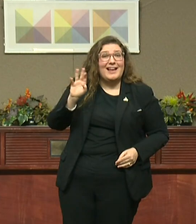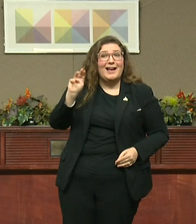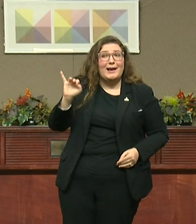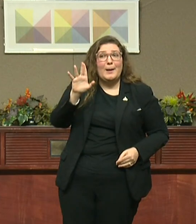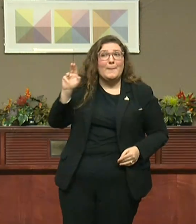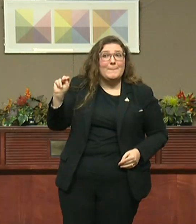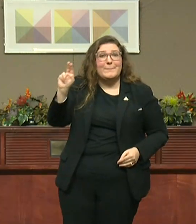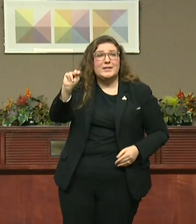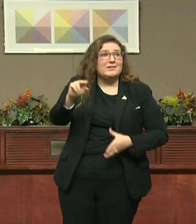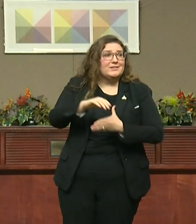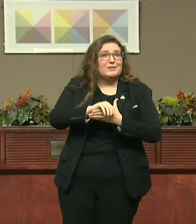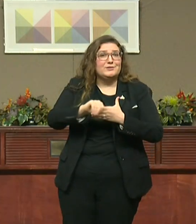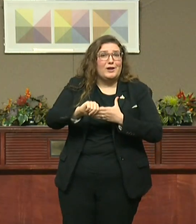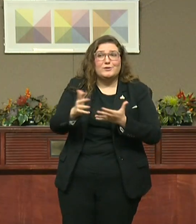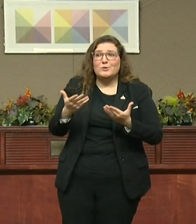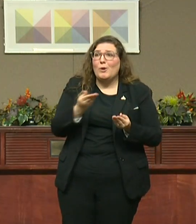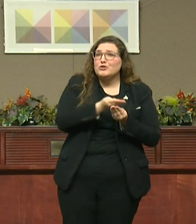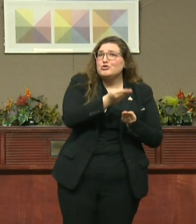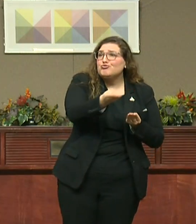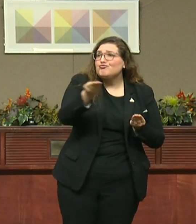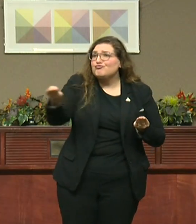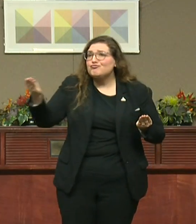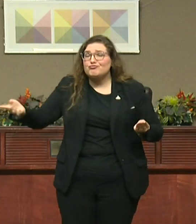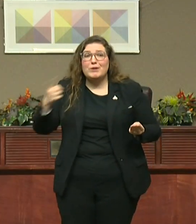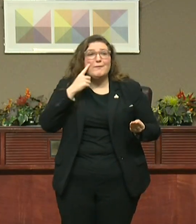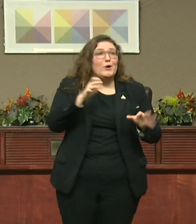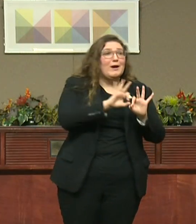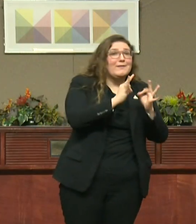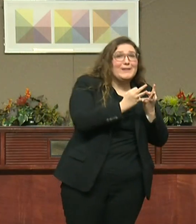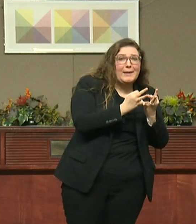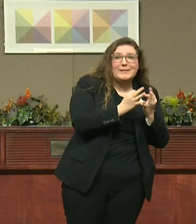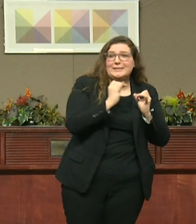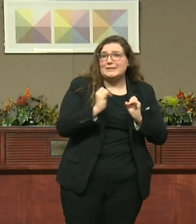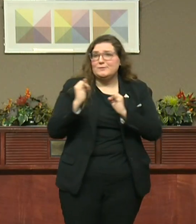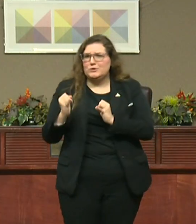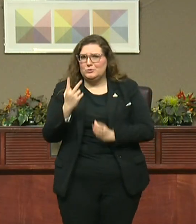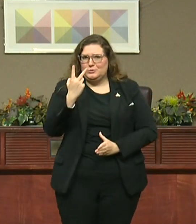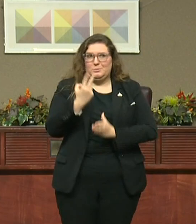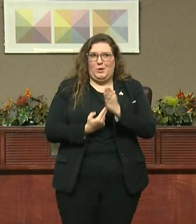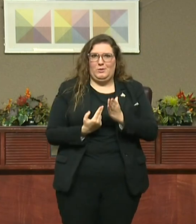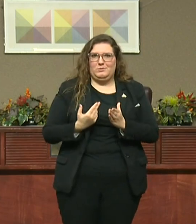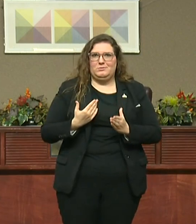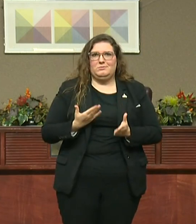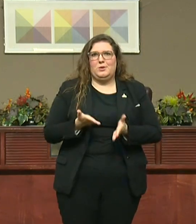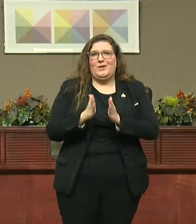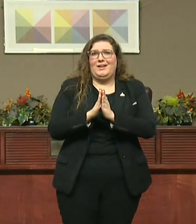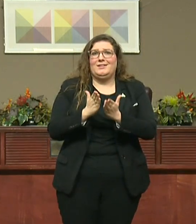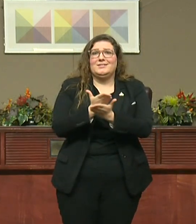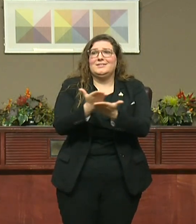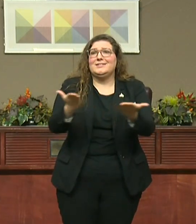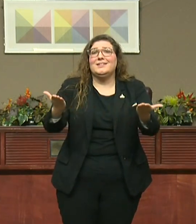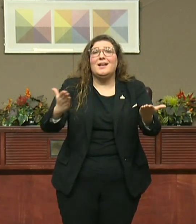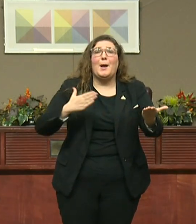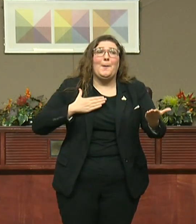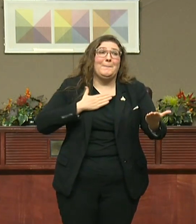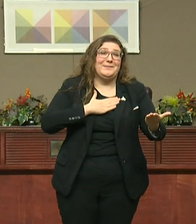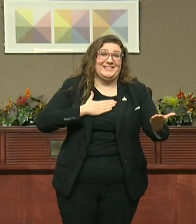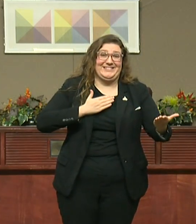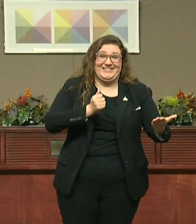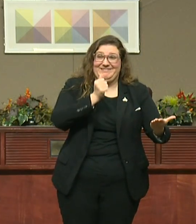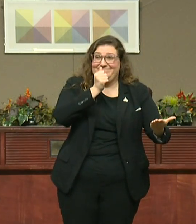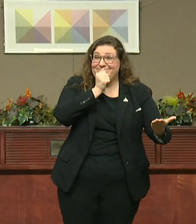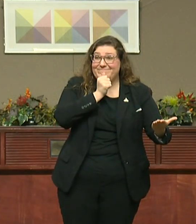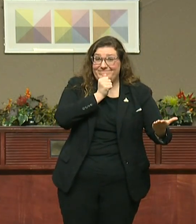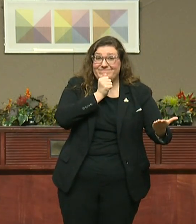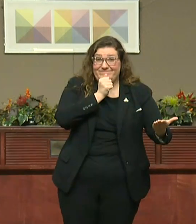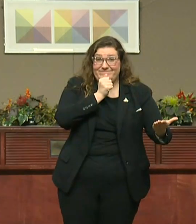and individuals. So we're asking our community to be patient with us while we help you.